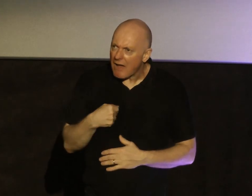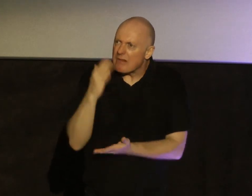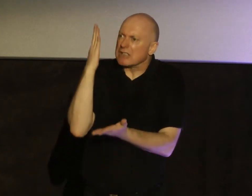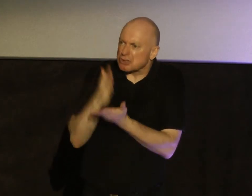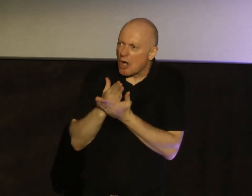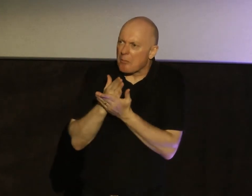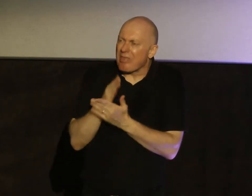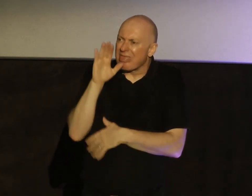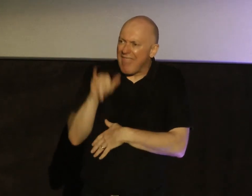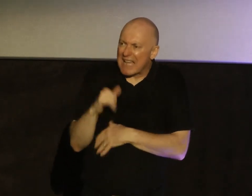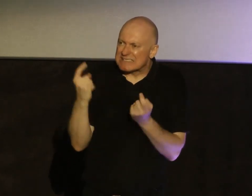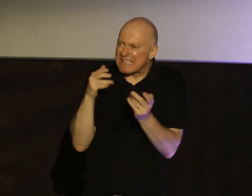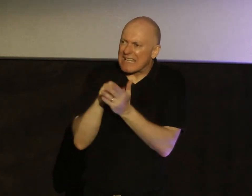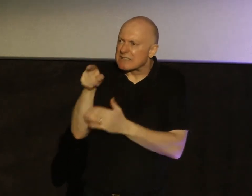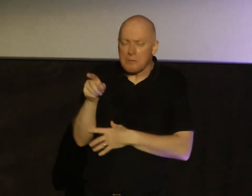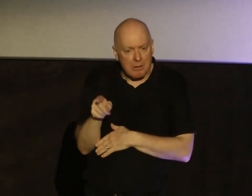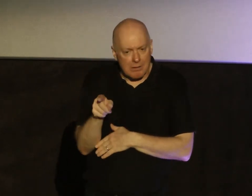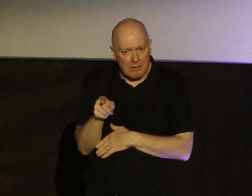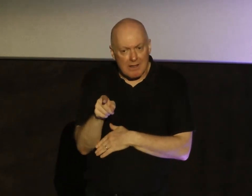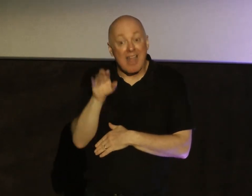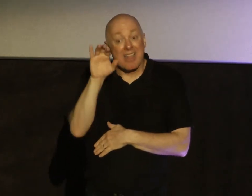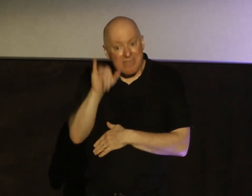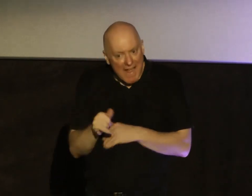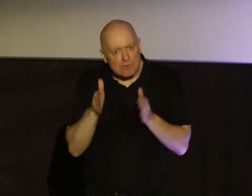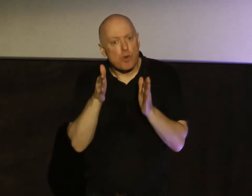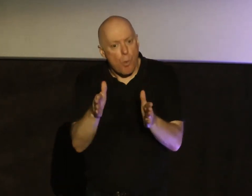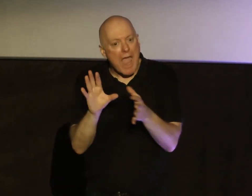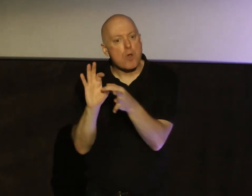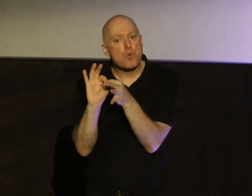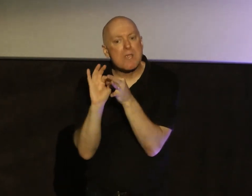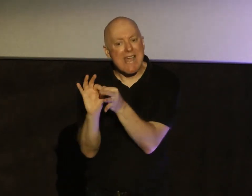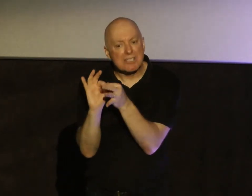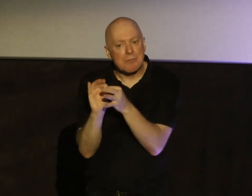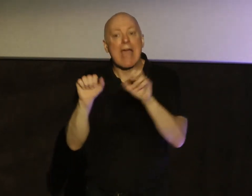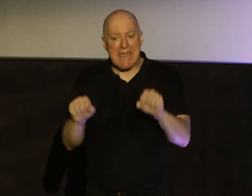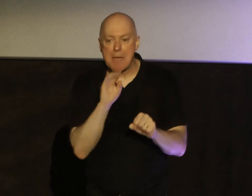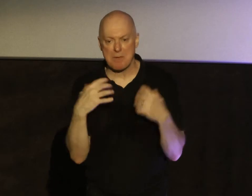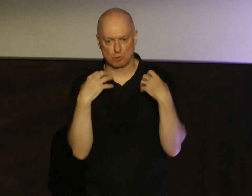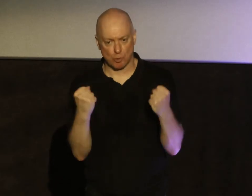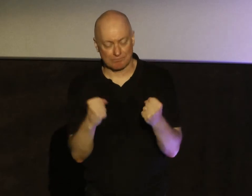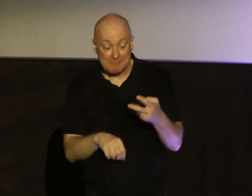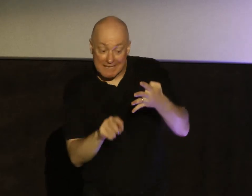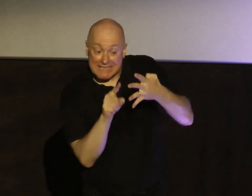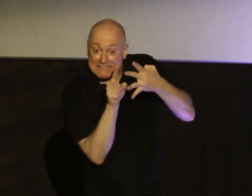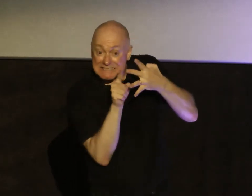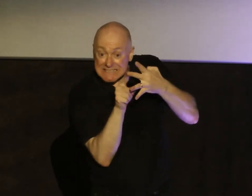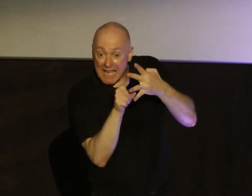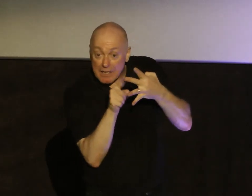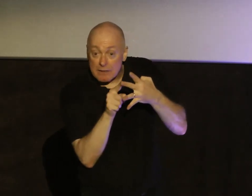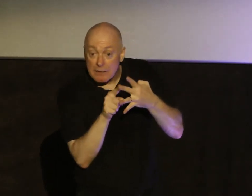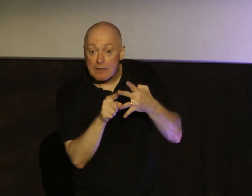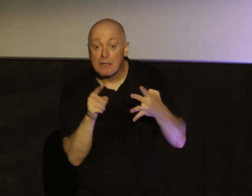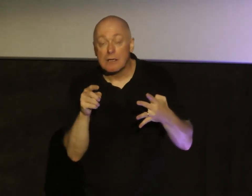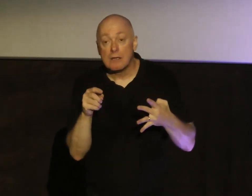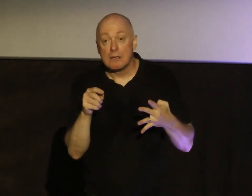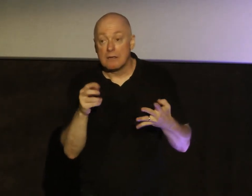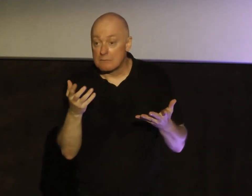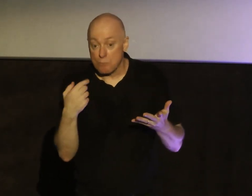sin? That's the way relationships can be restored. Secondly, if our relationships have any hope, we need to ask this